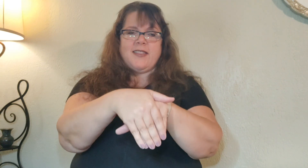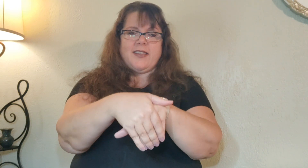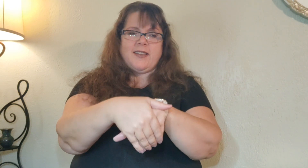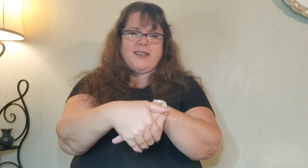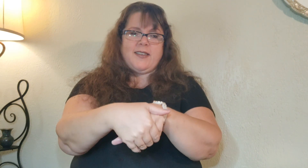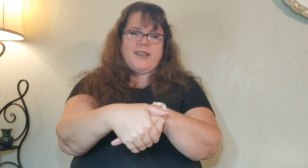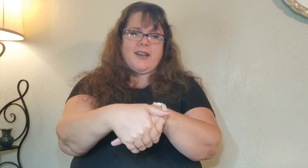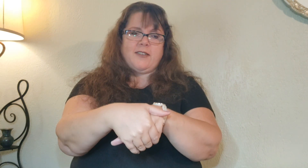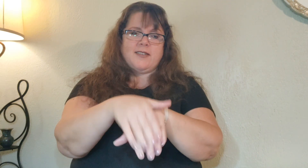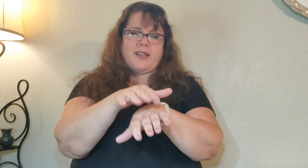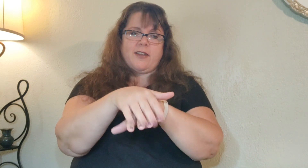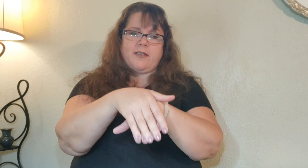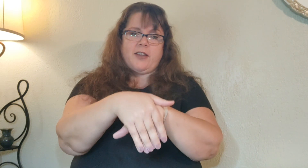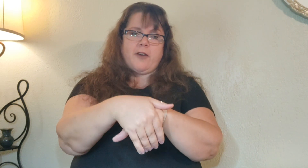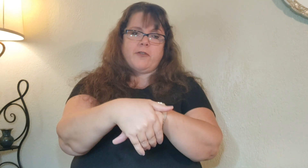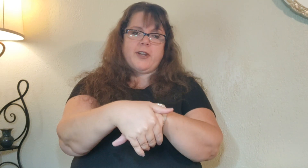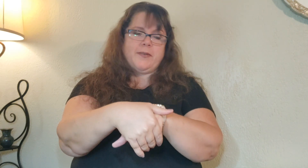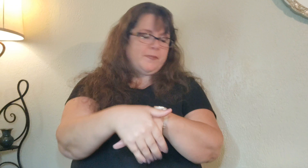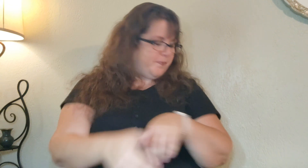and then down. It's like a covering.